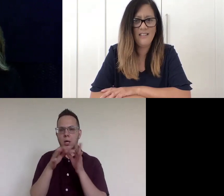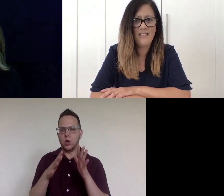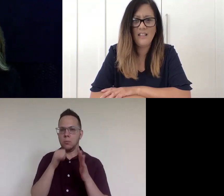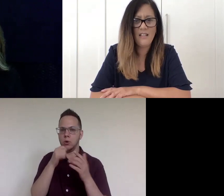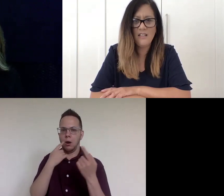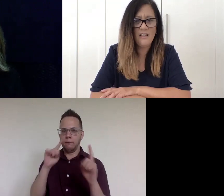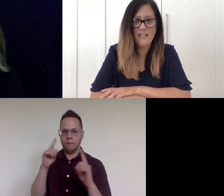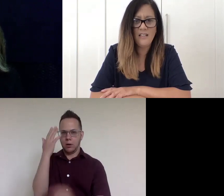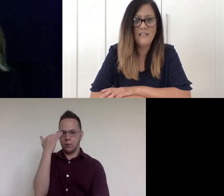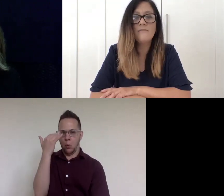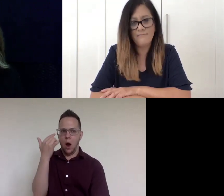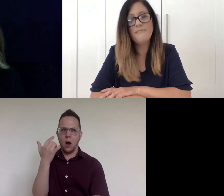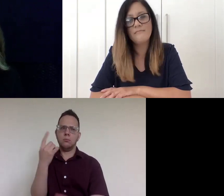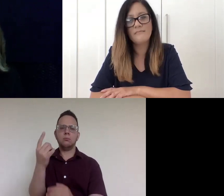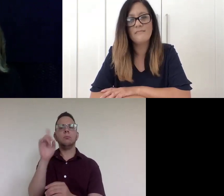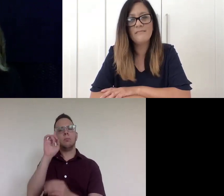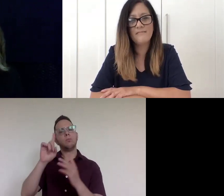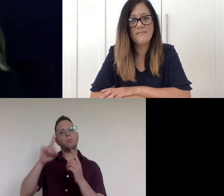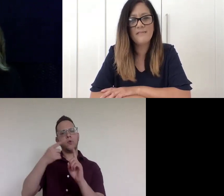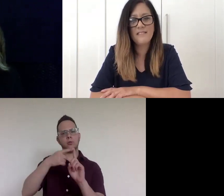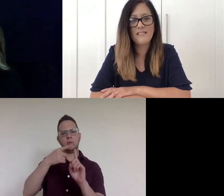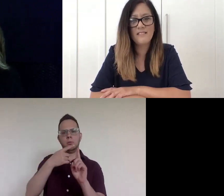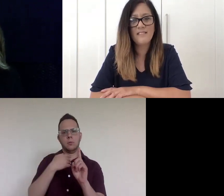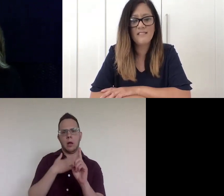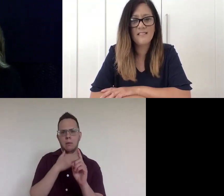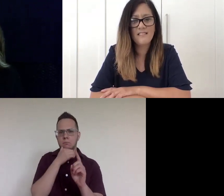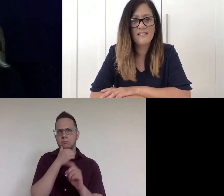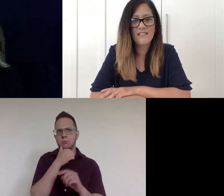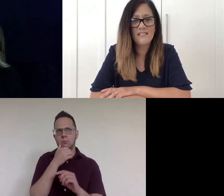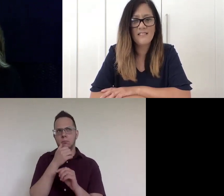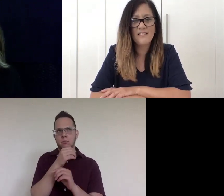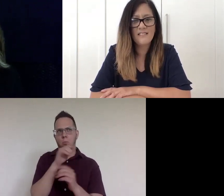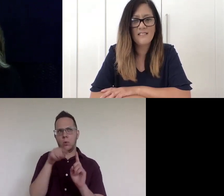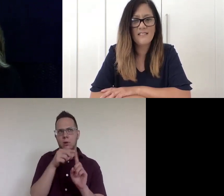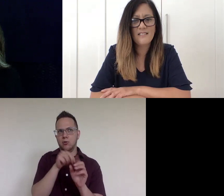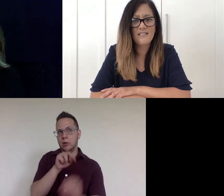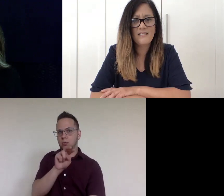where the room is very dark and where an interpreter wouldn't be effective.